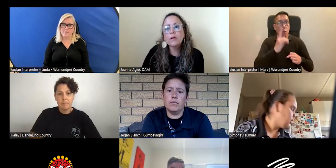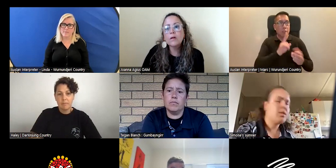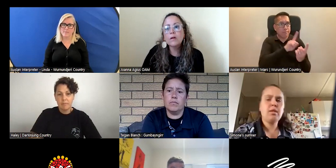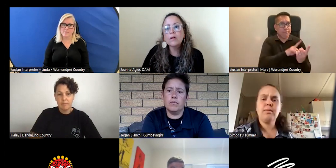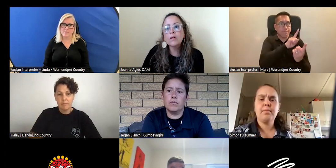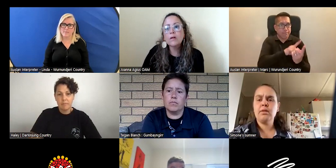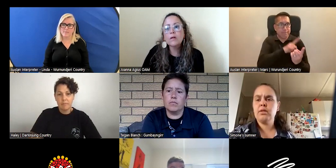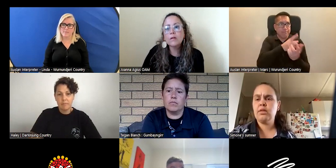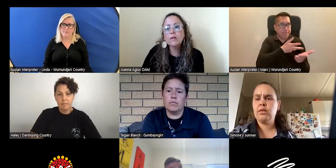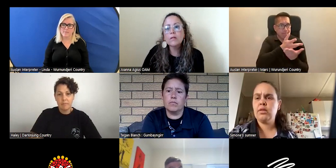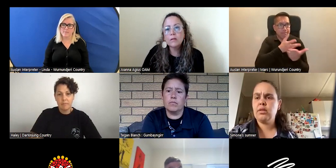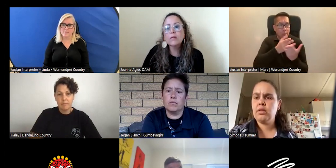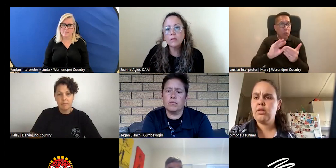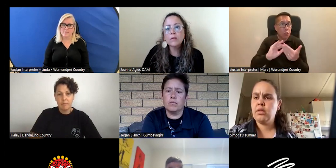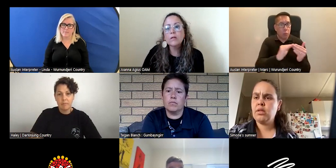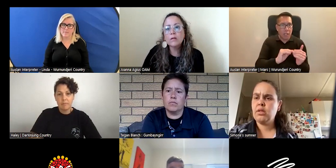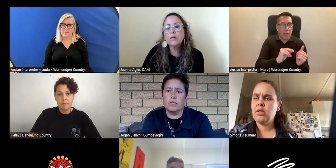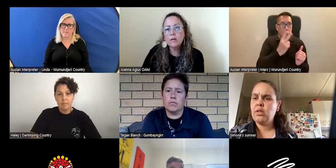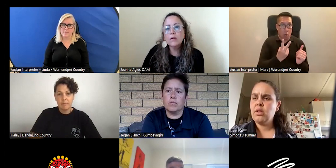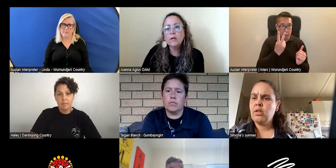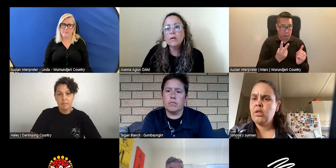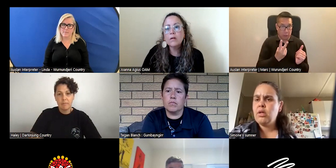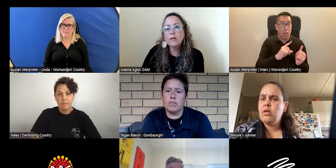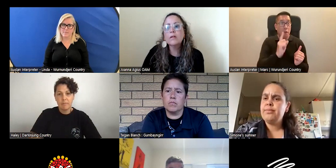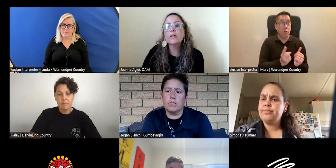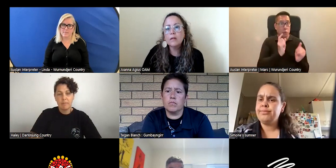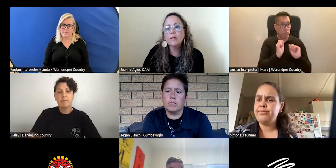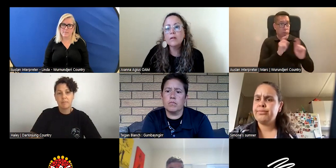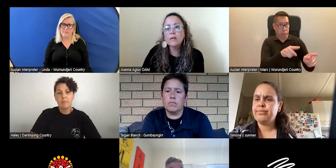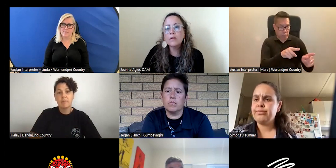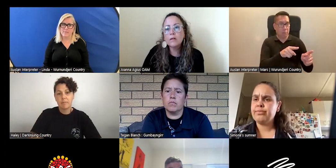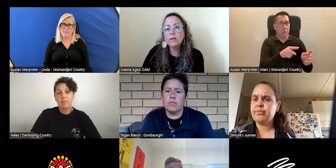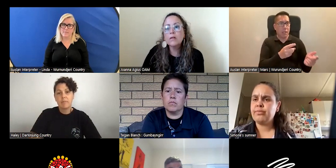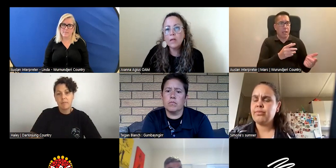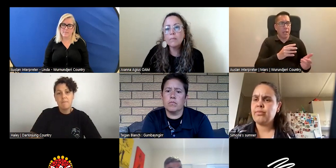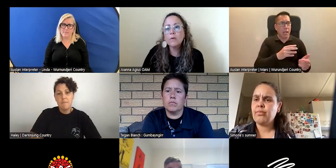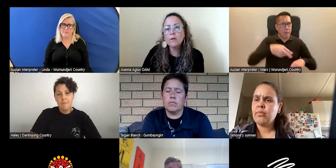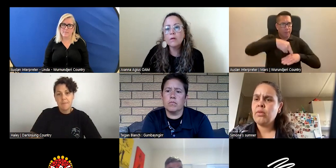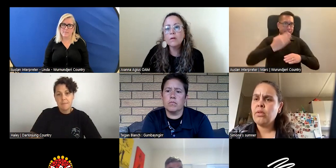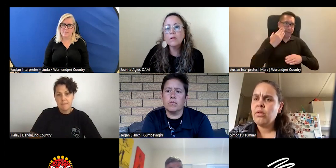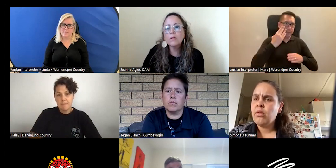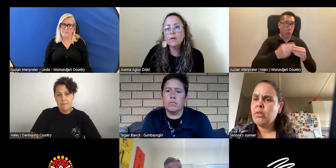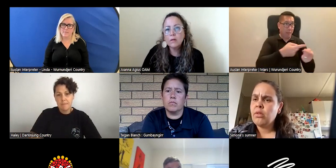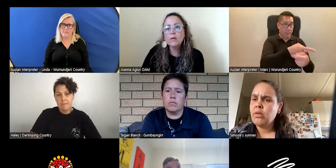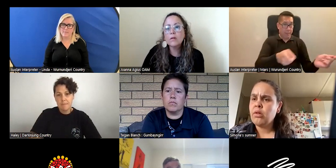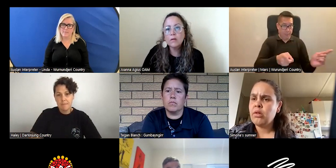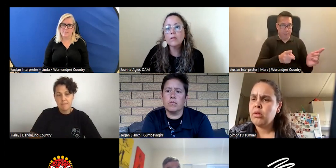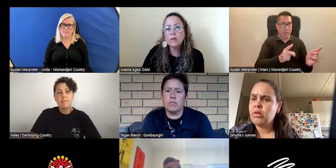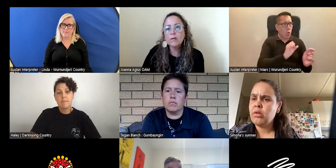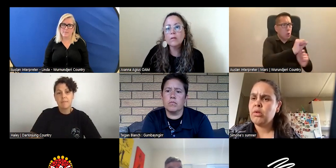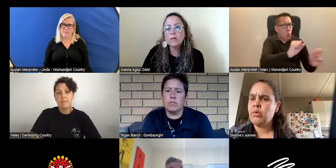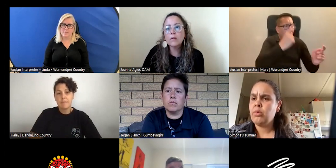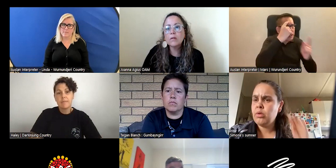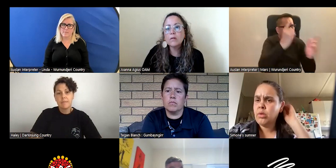engagements, so I did 2 rounds. The first round was to speak to them directly about their